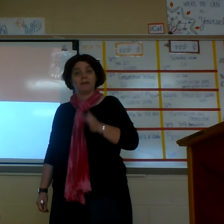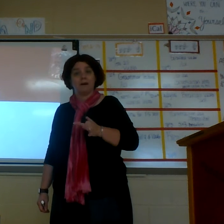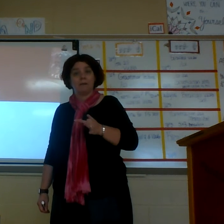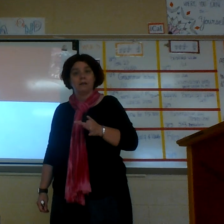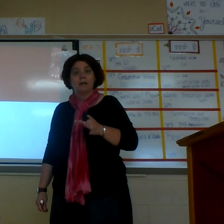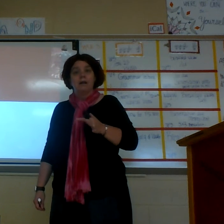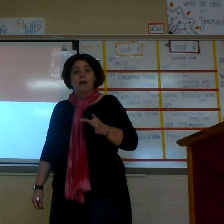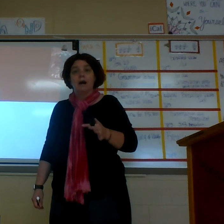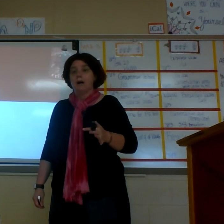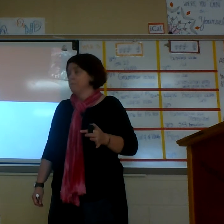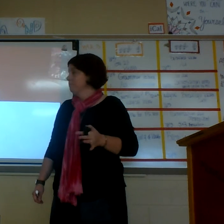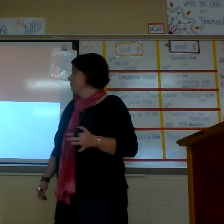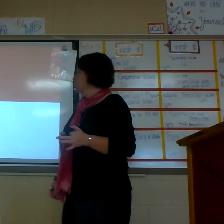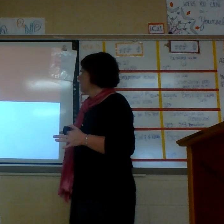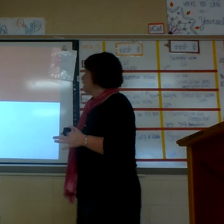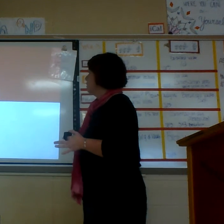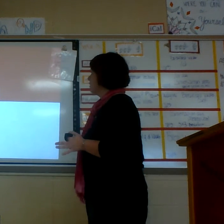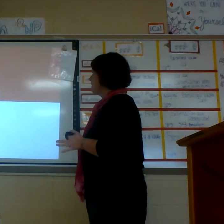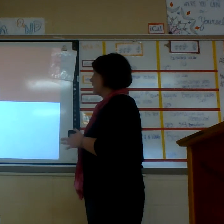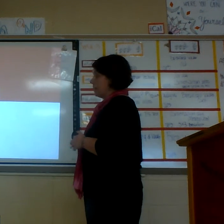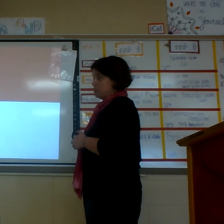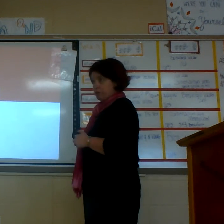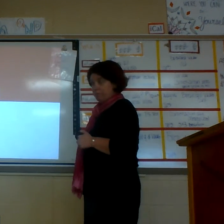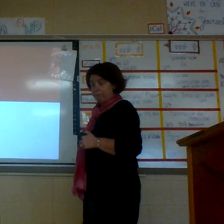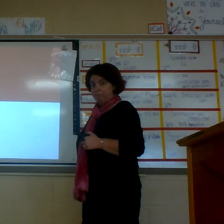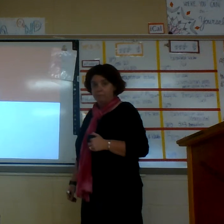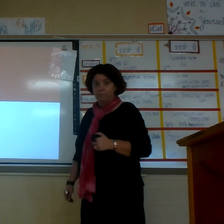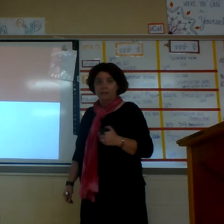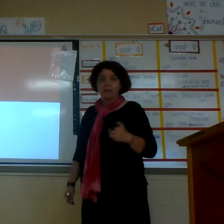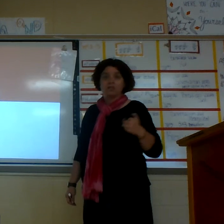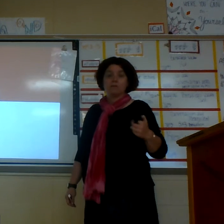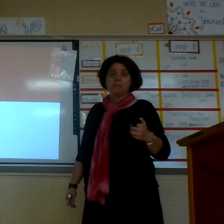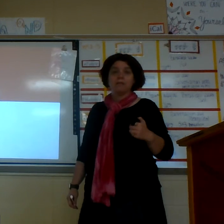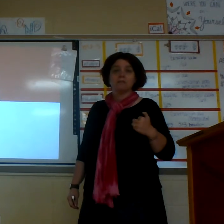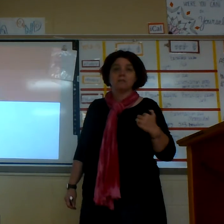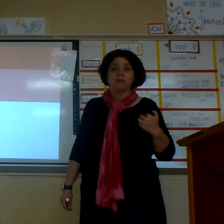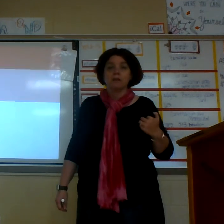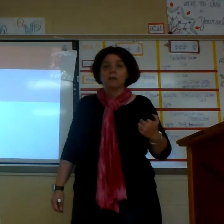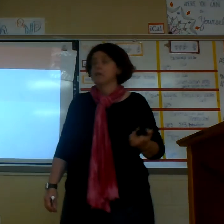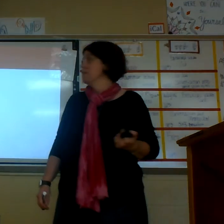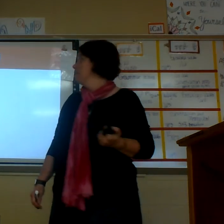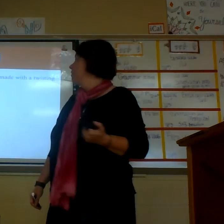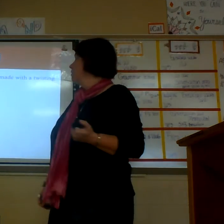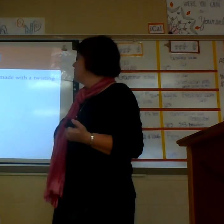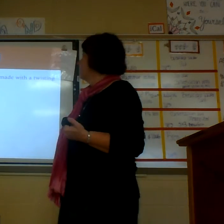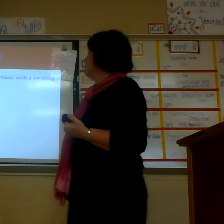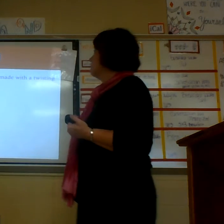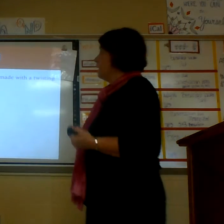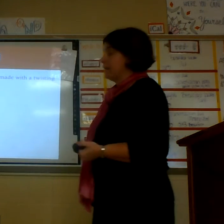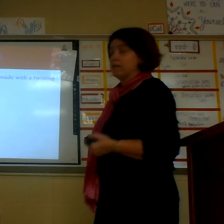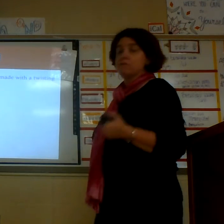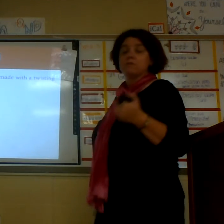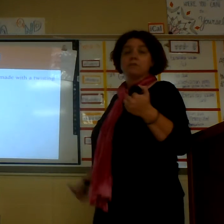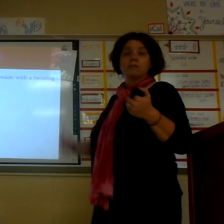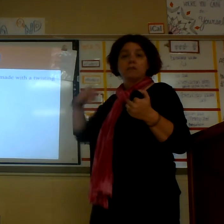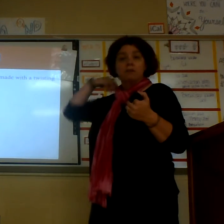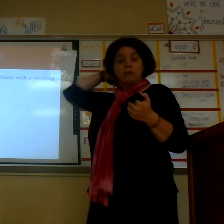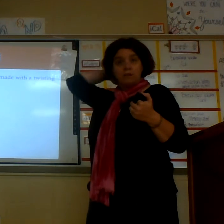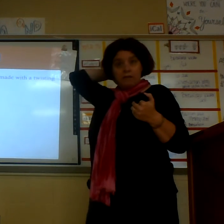comment. With negation means the negatives,